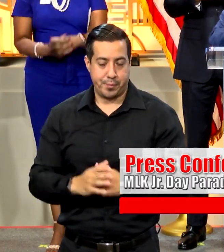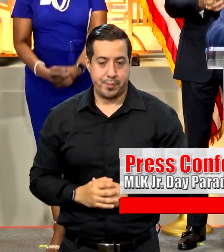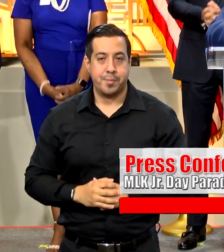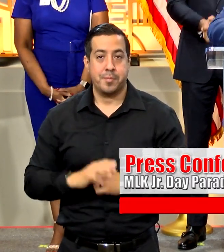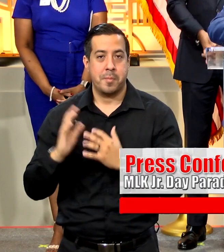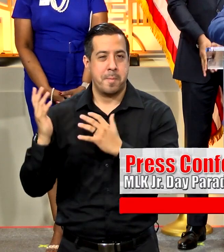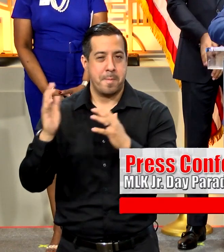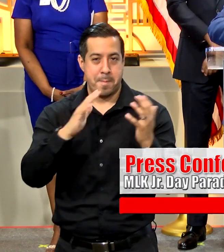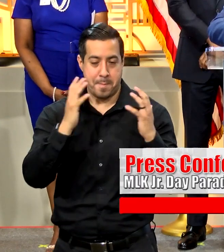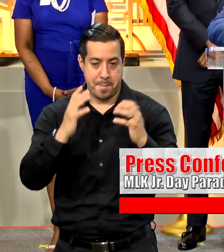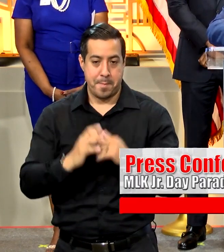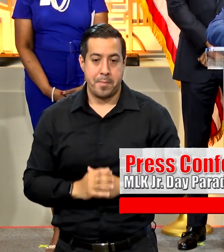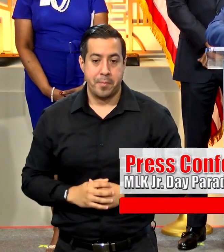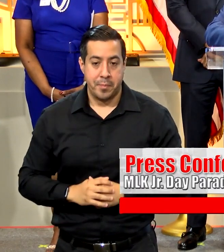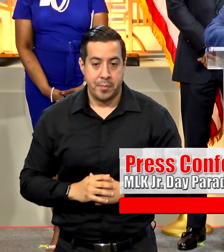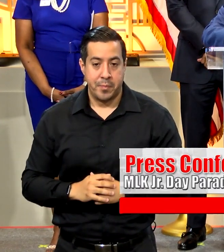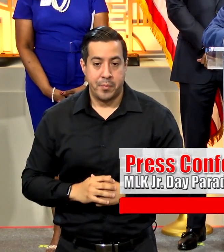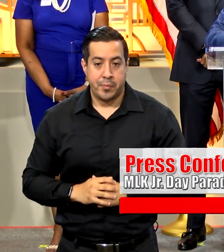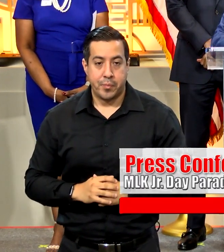Let me just say,